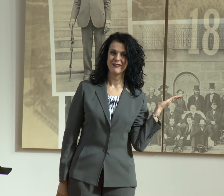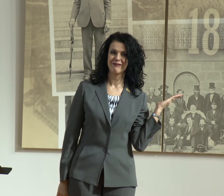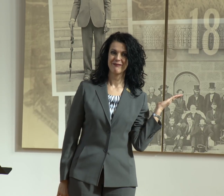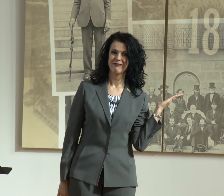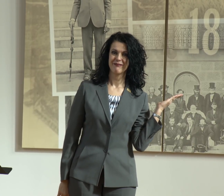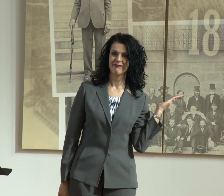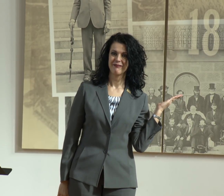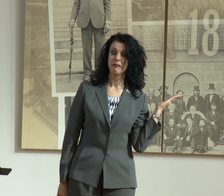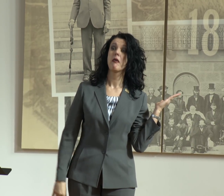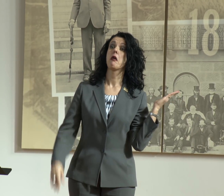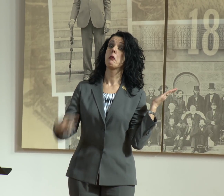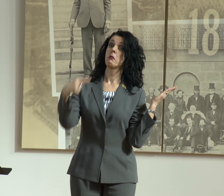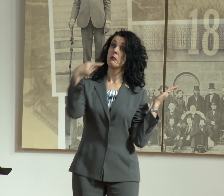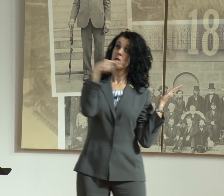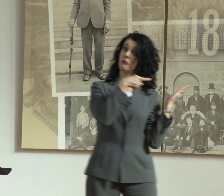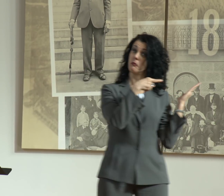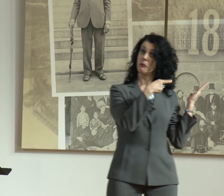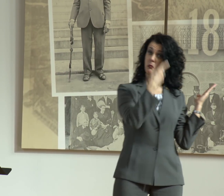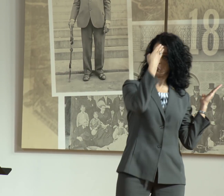truly a visionary leader.